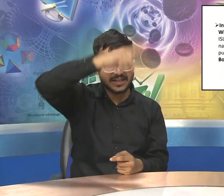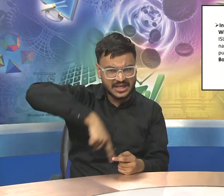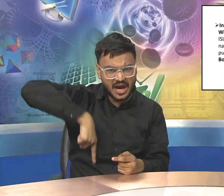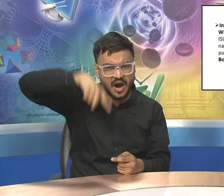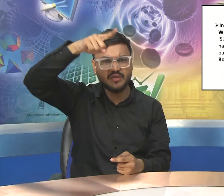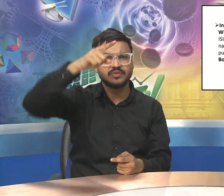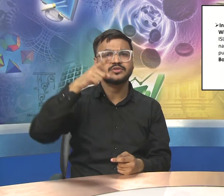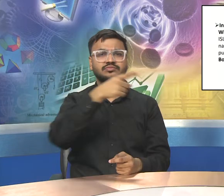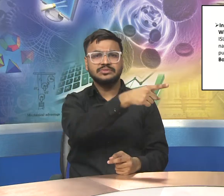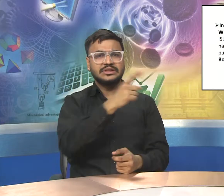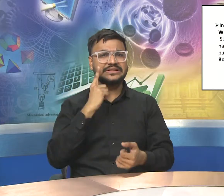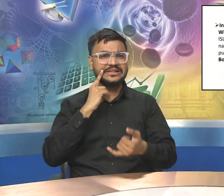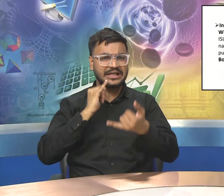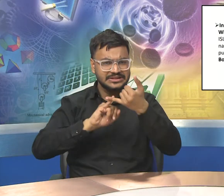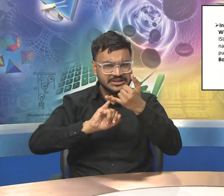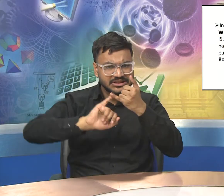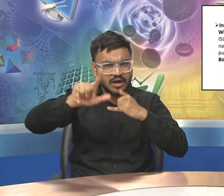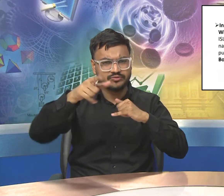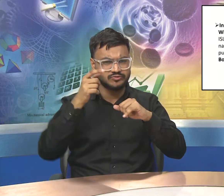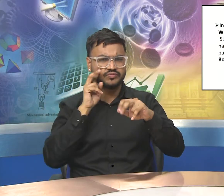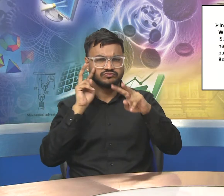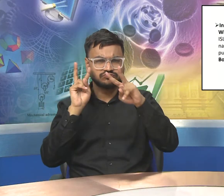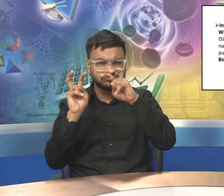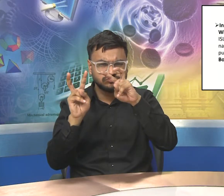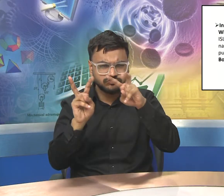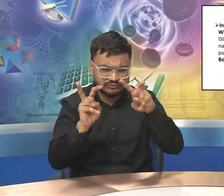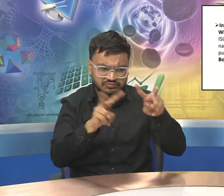conducted a study on ISL.